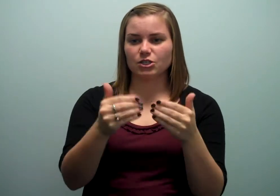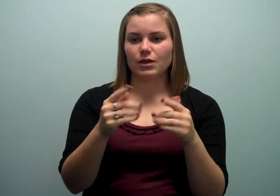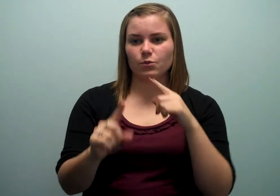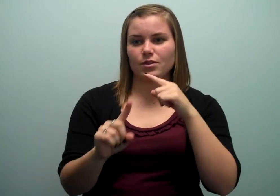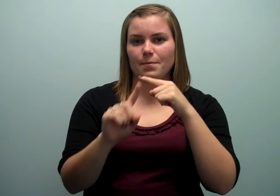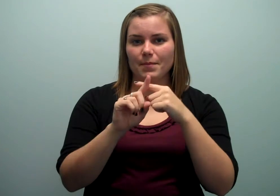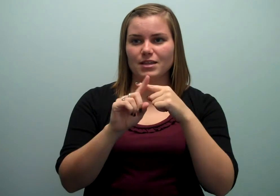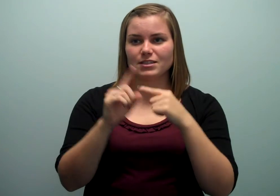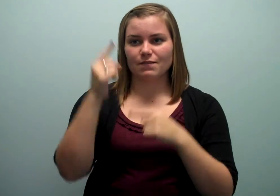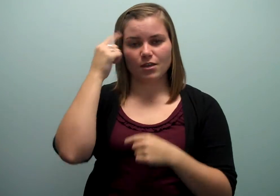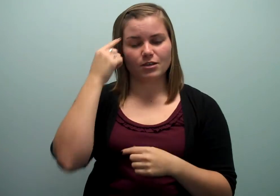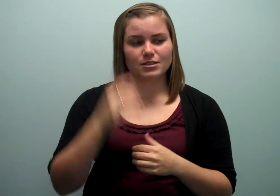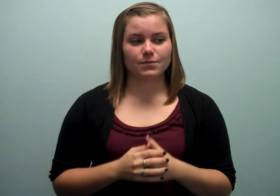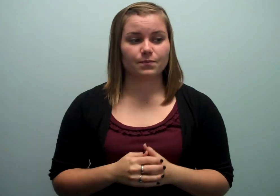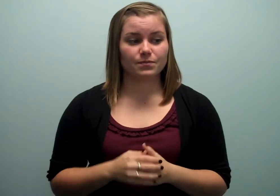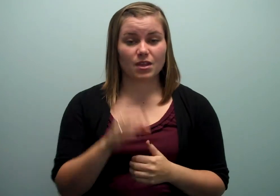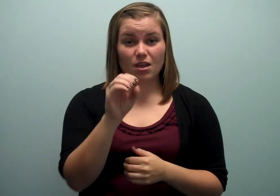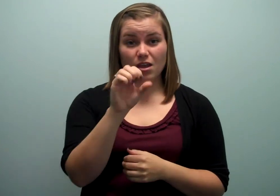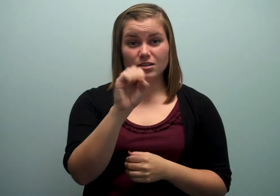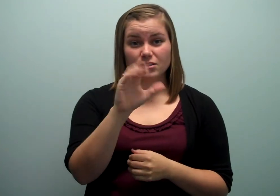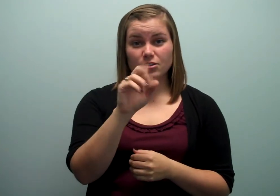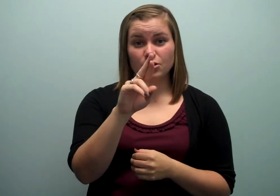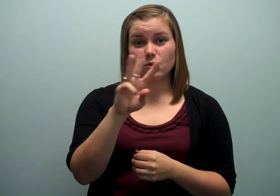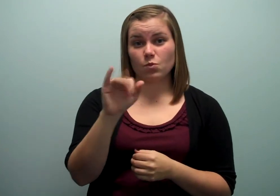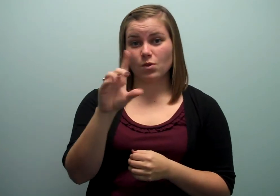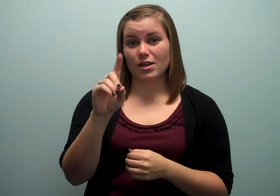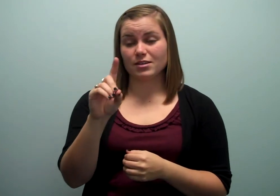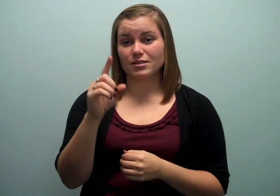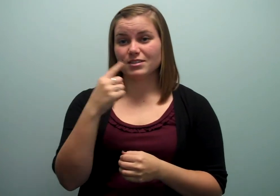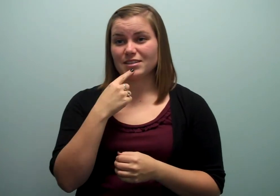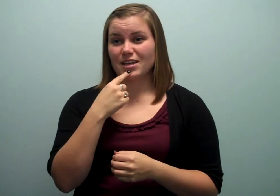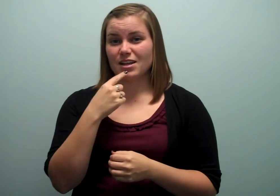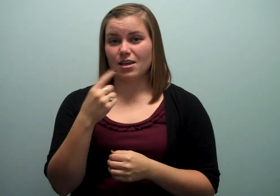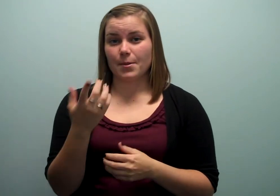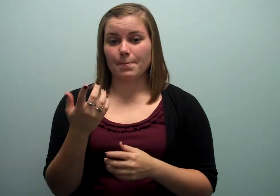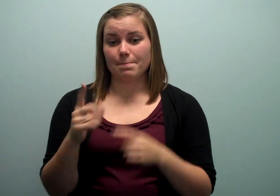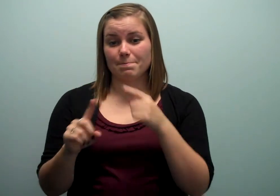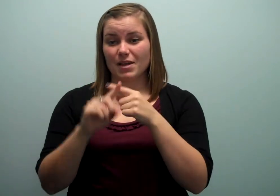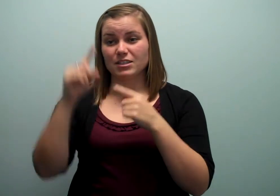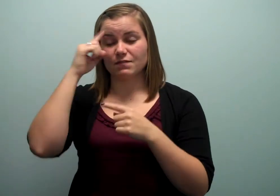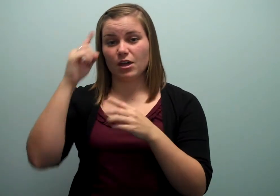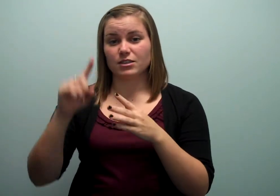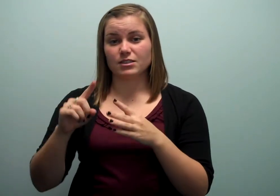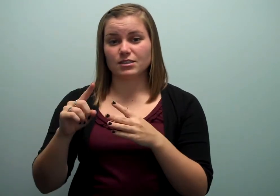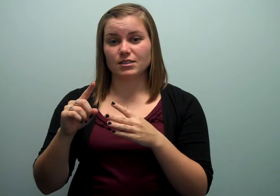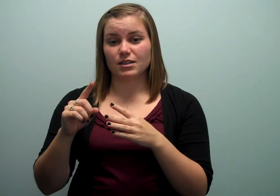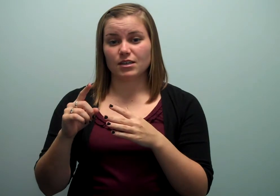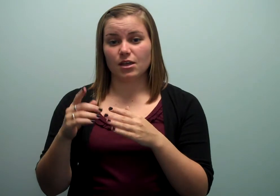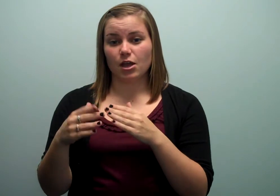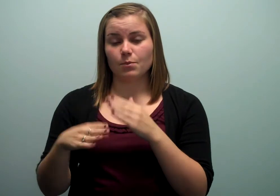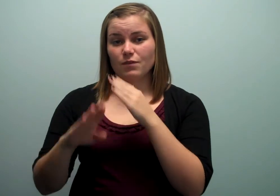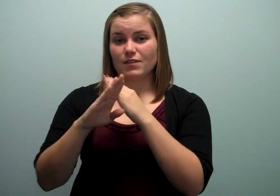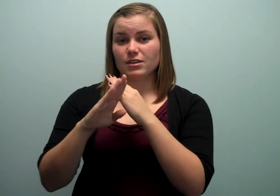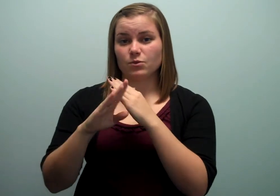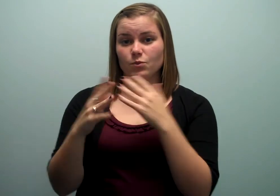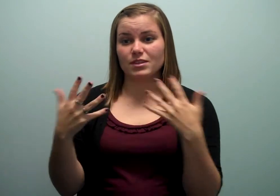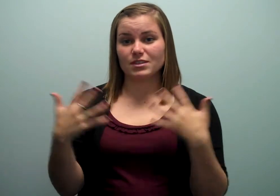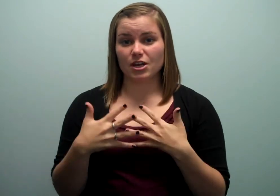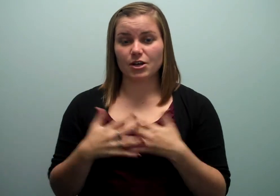as Oscar Wilde said, the basis of optimism is sheer terror. But how can